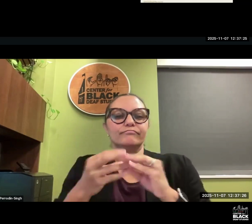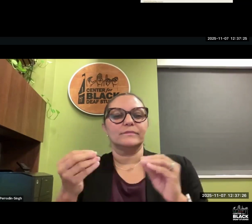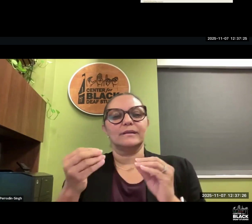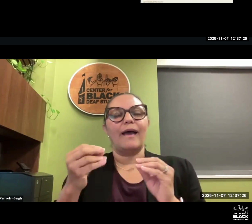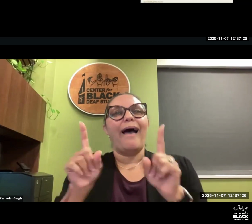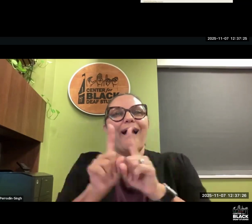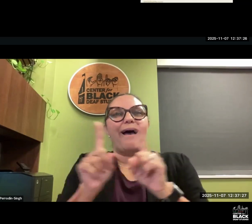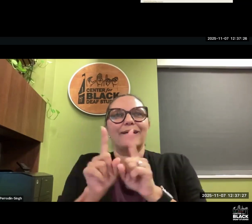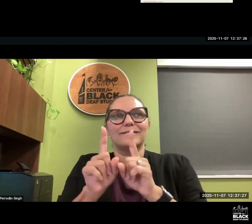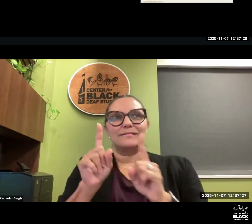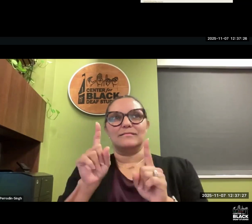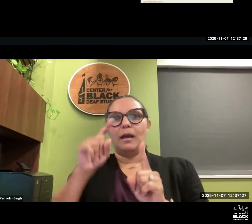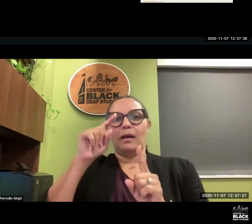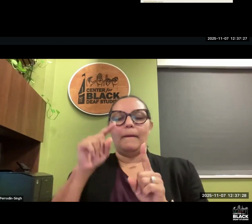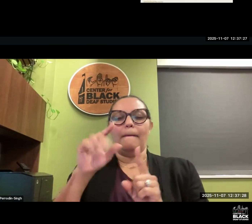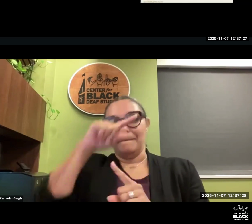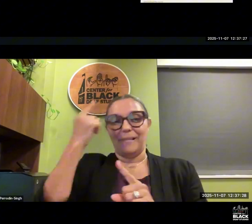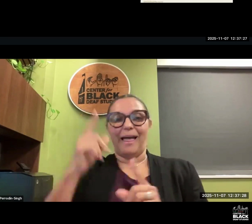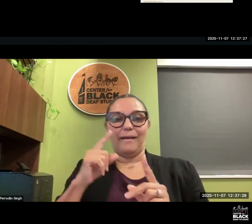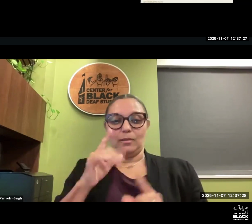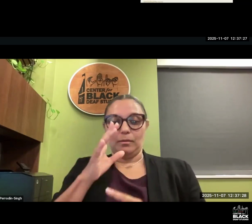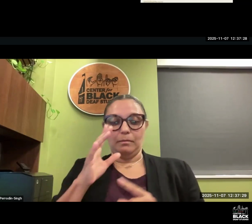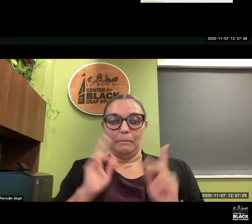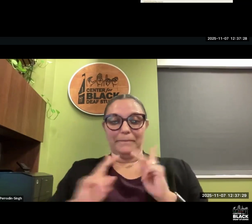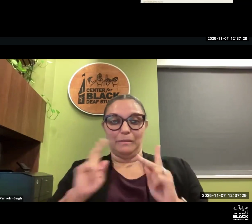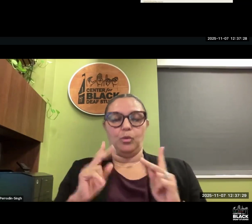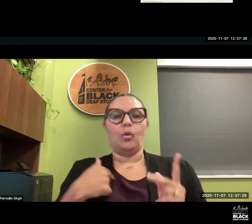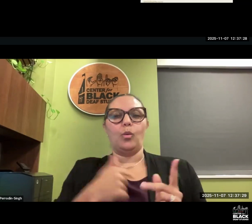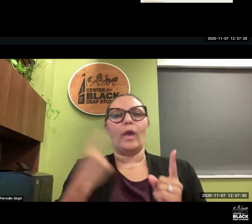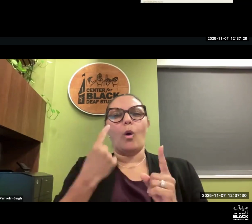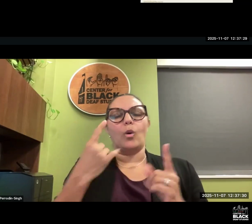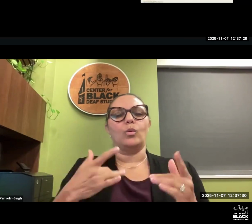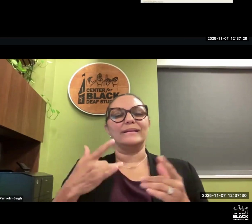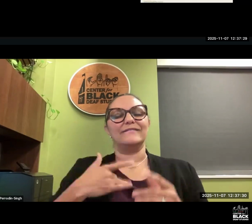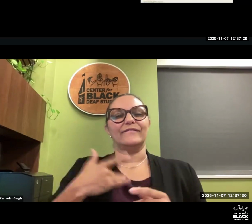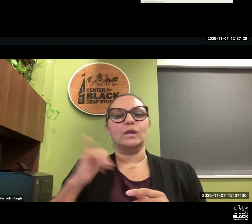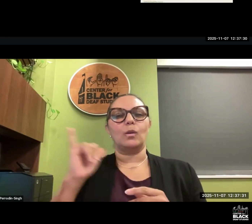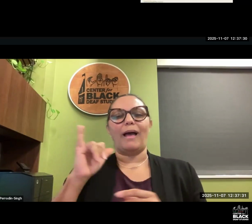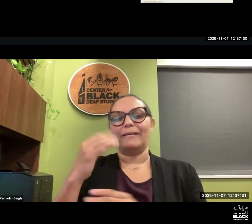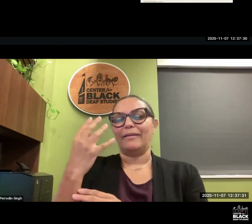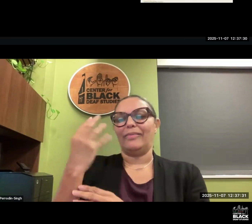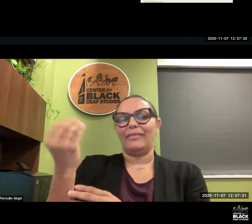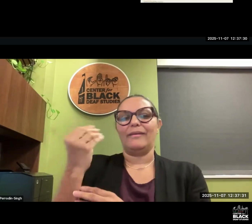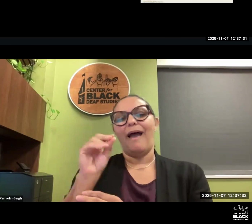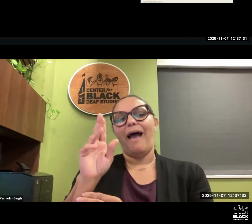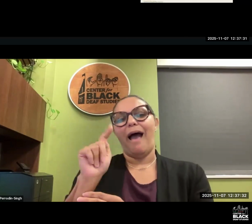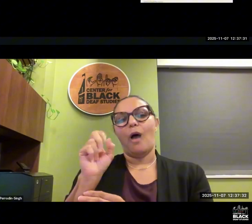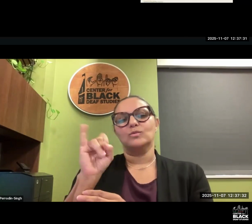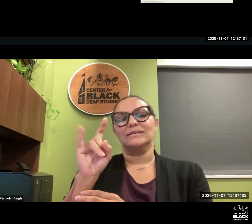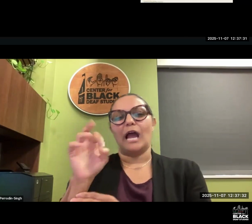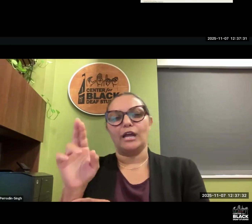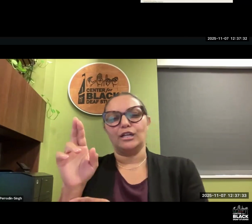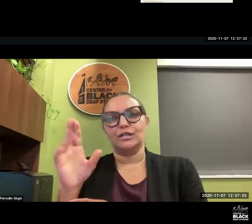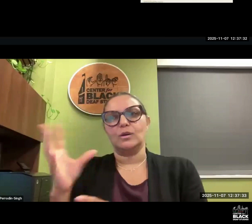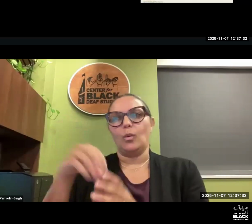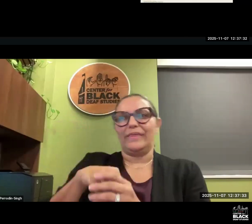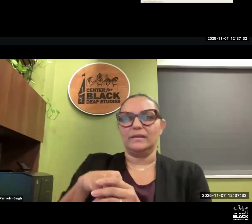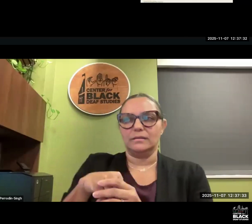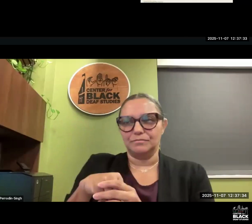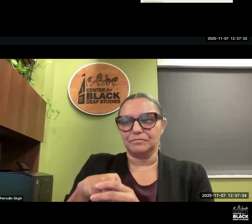woman. And also in general, for Black people, we tend to